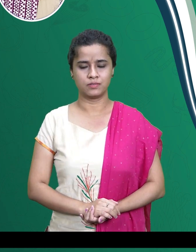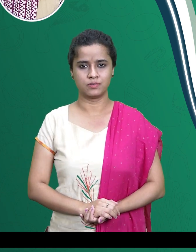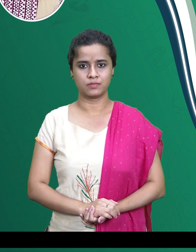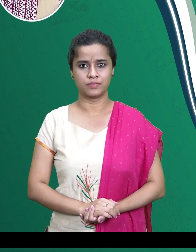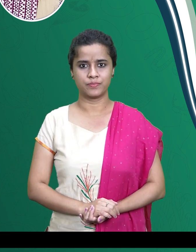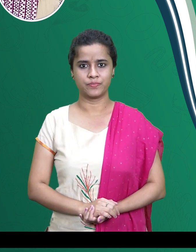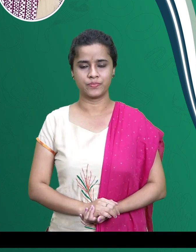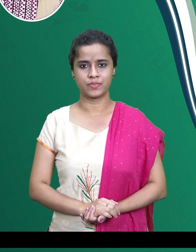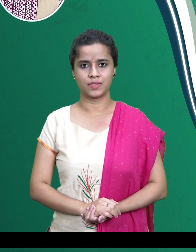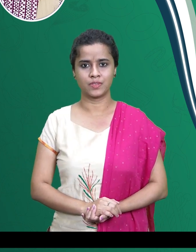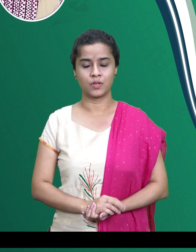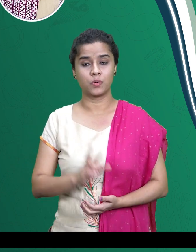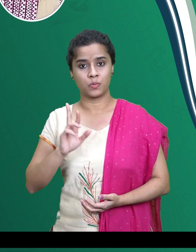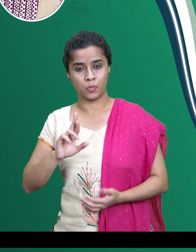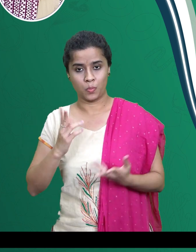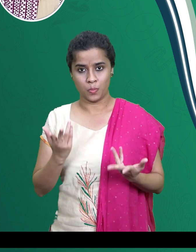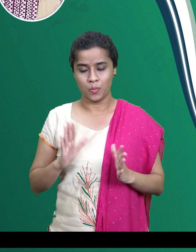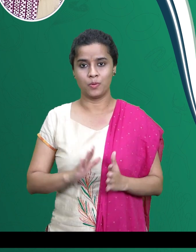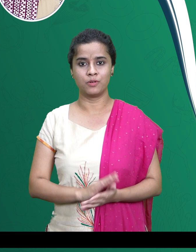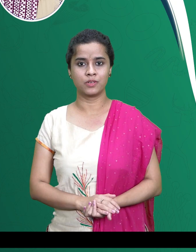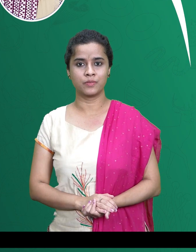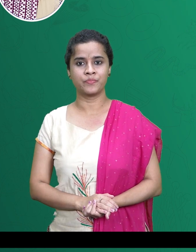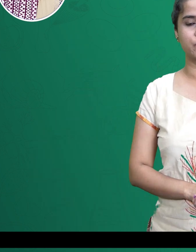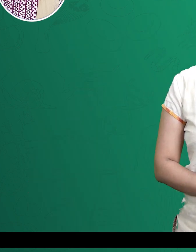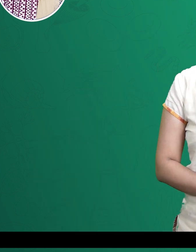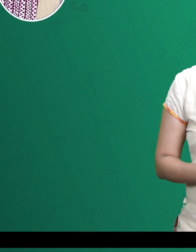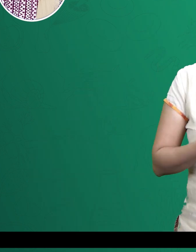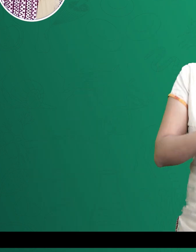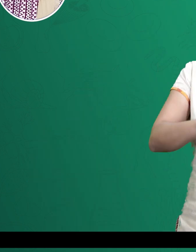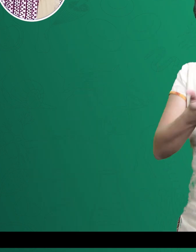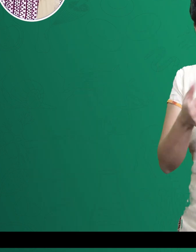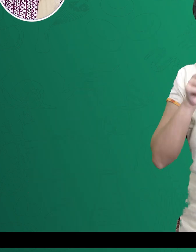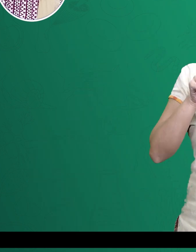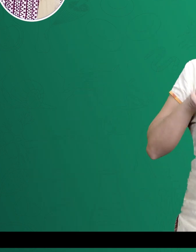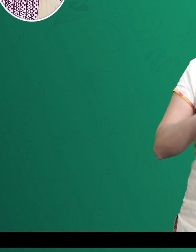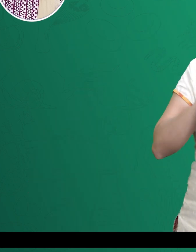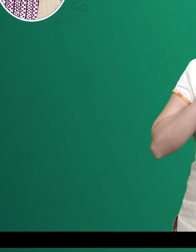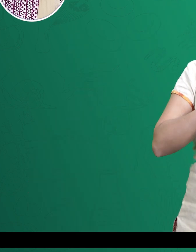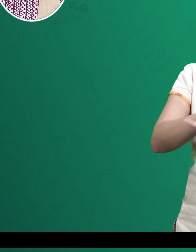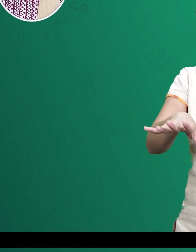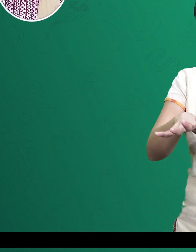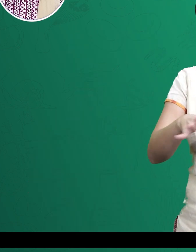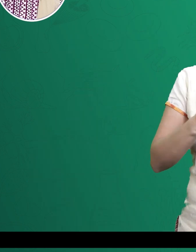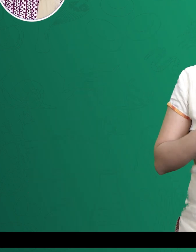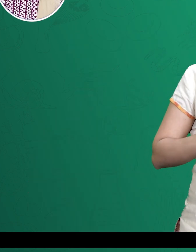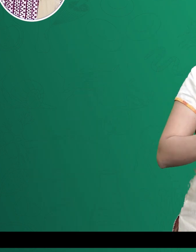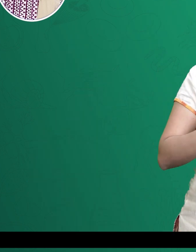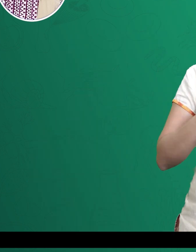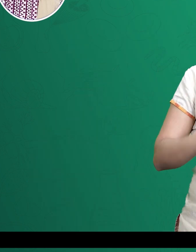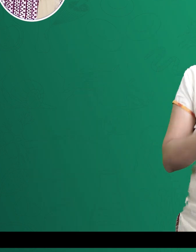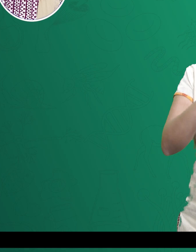Ultimately, it is these other infections that kill people